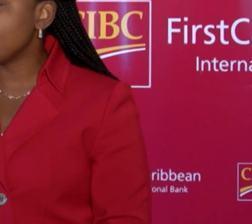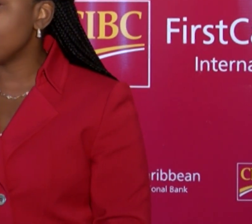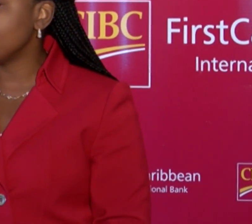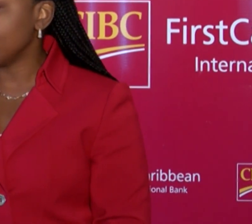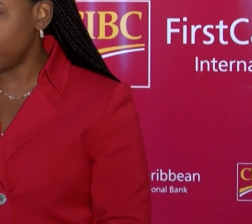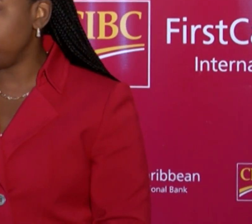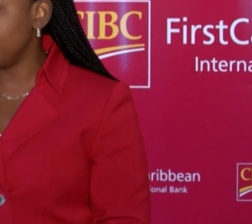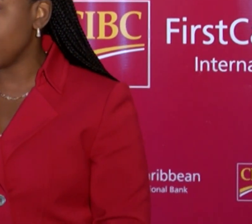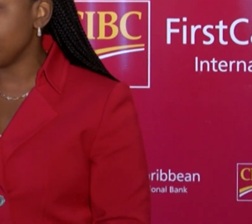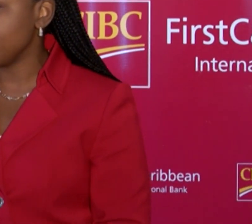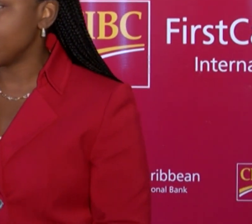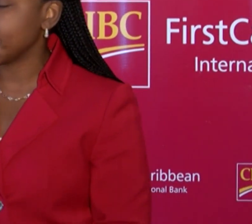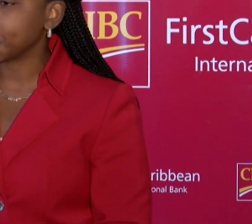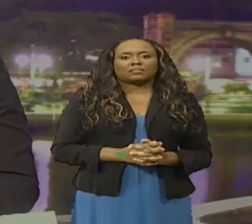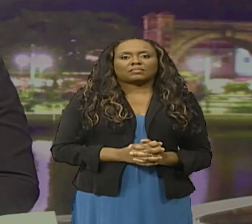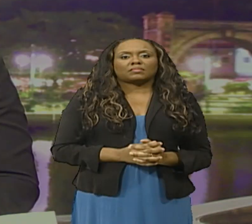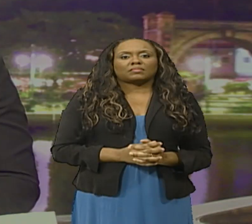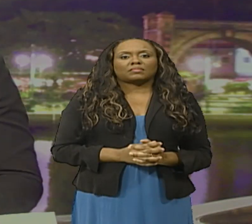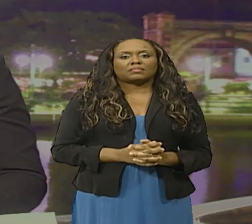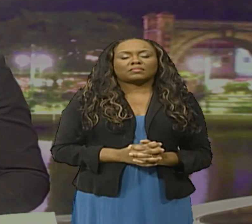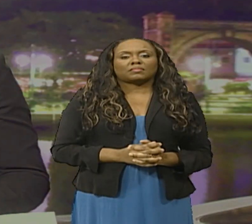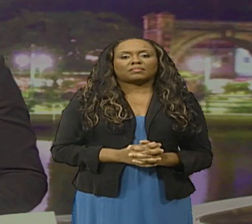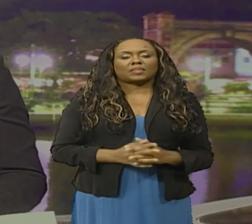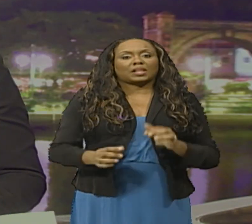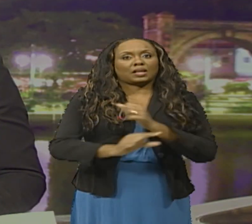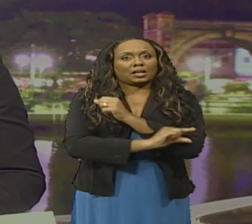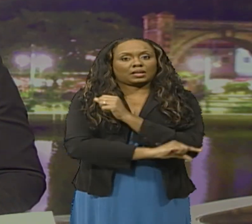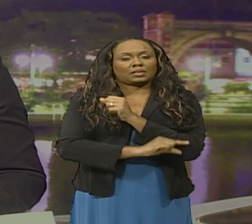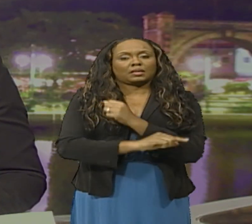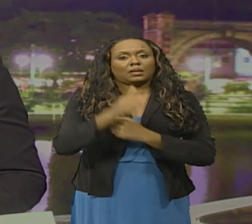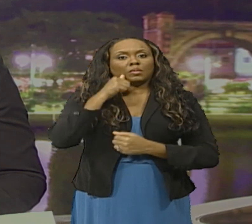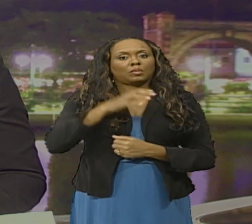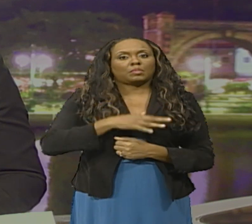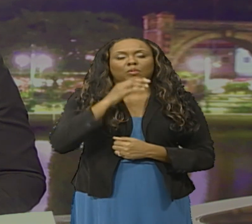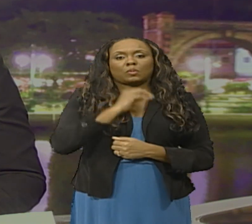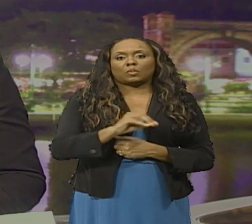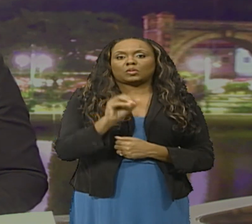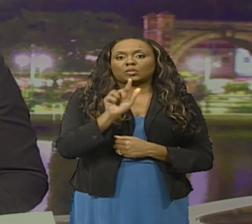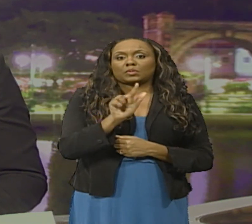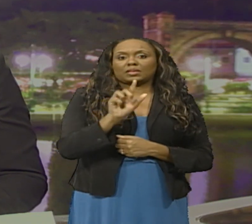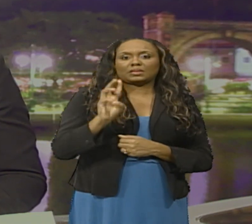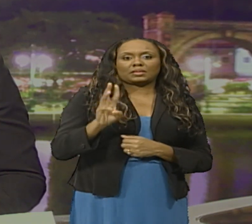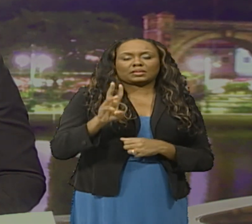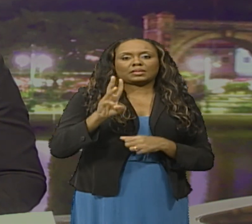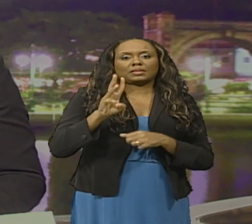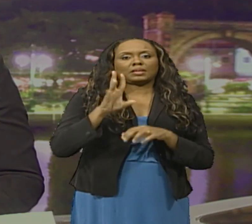a regional front. In Guyana, a 26-year-old woman